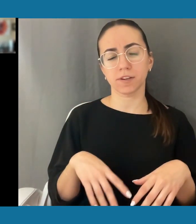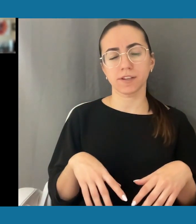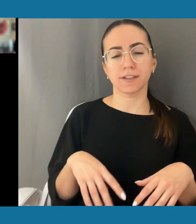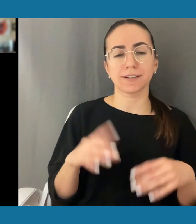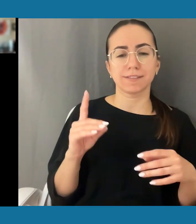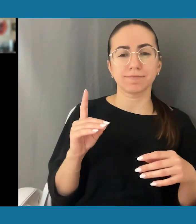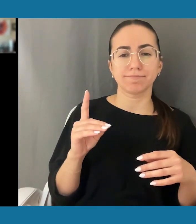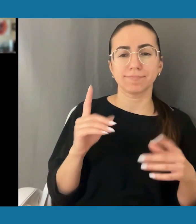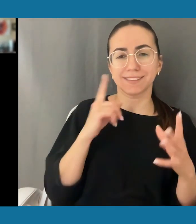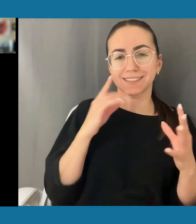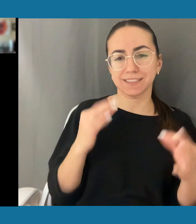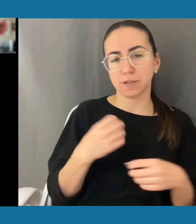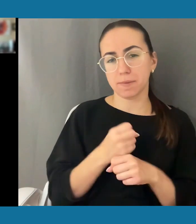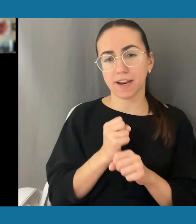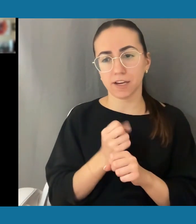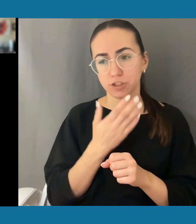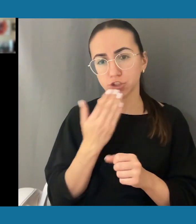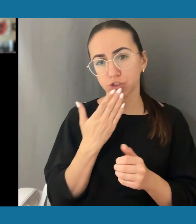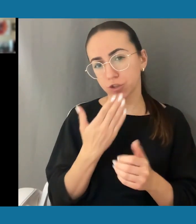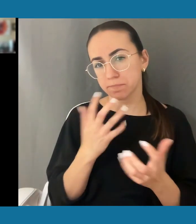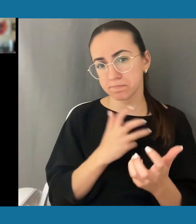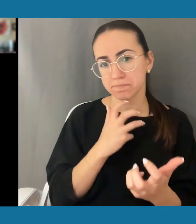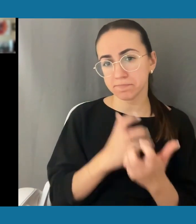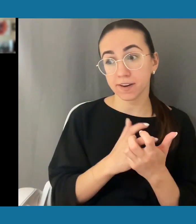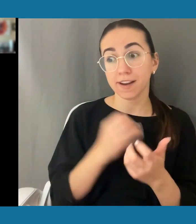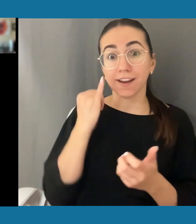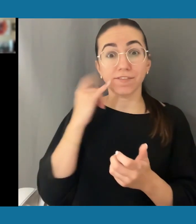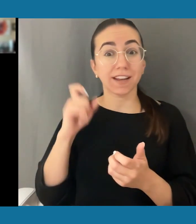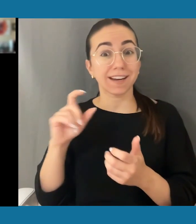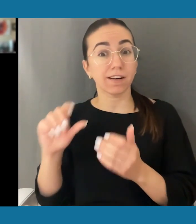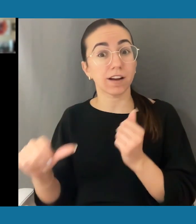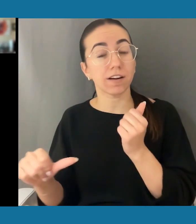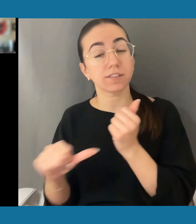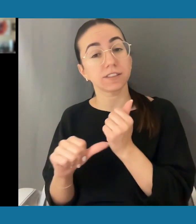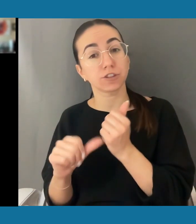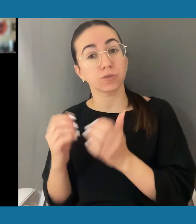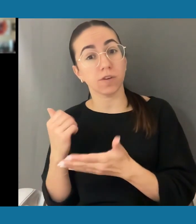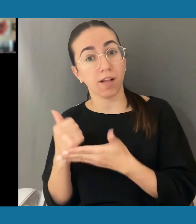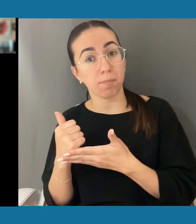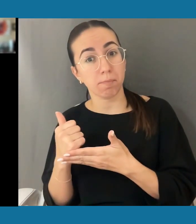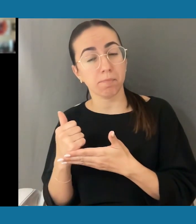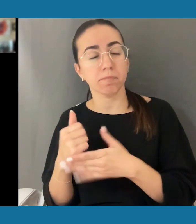need additional assistance with making those decisions, you know, maybe a healthcare